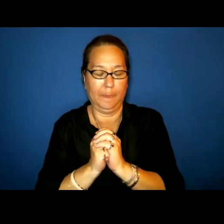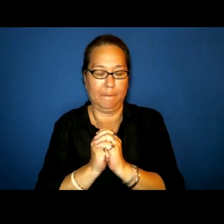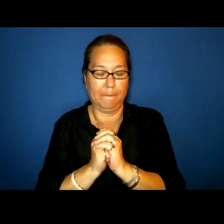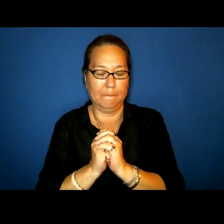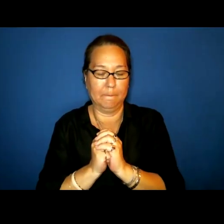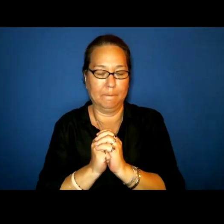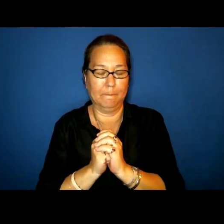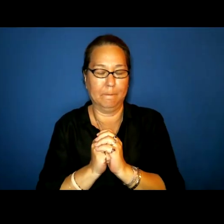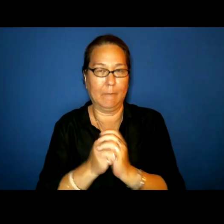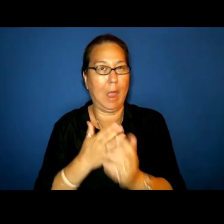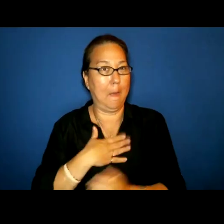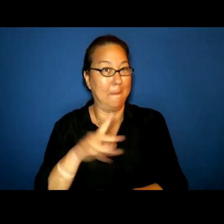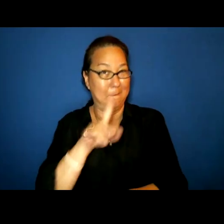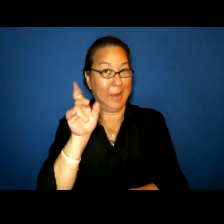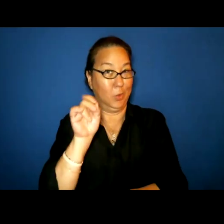The question is,